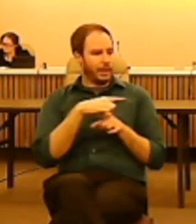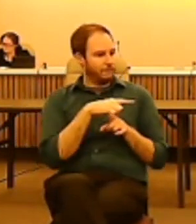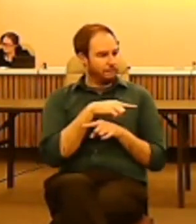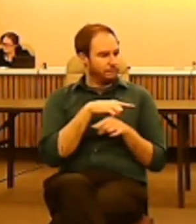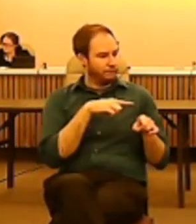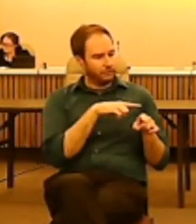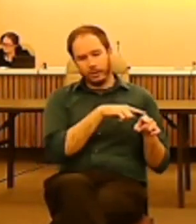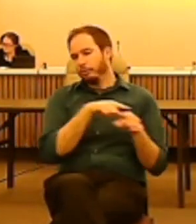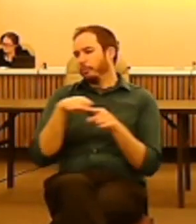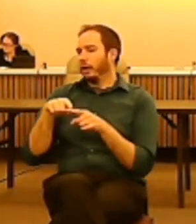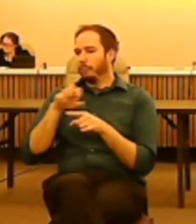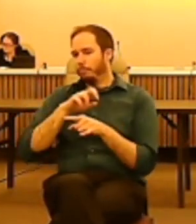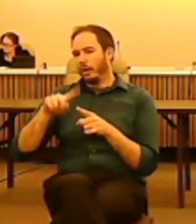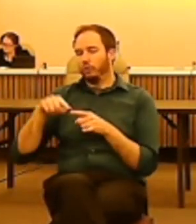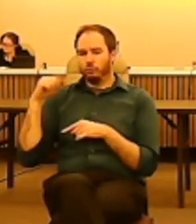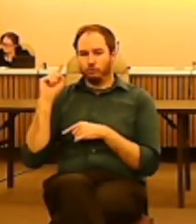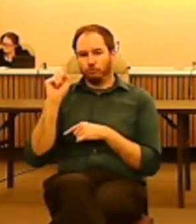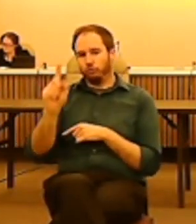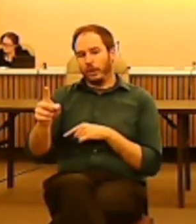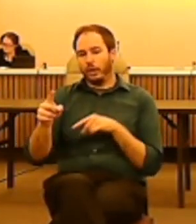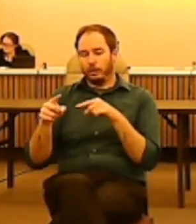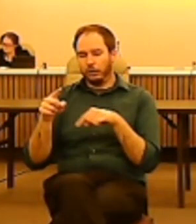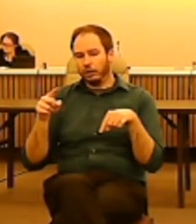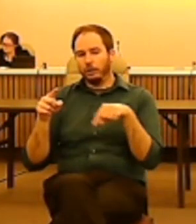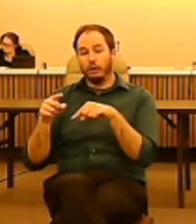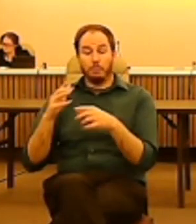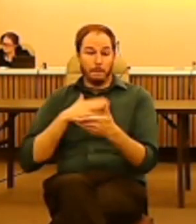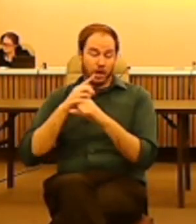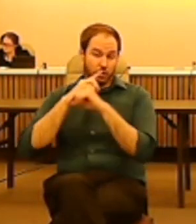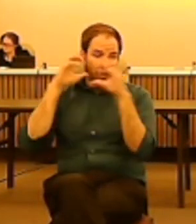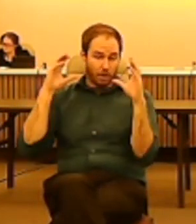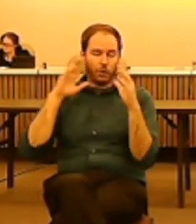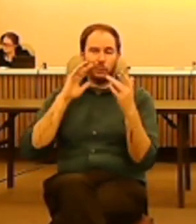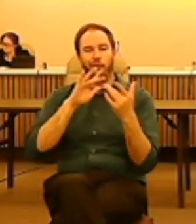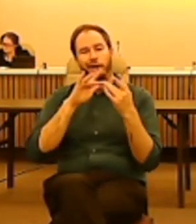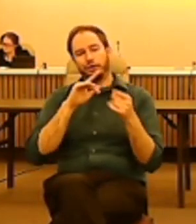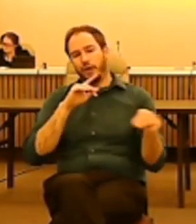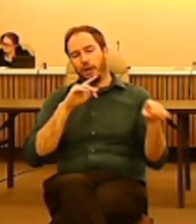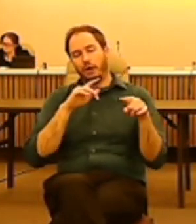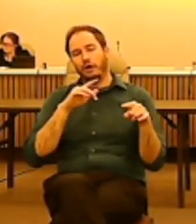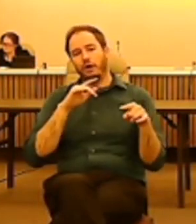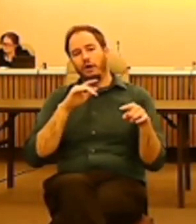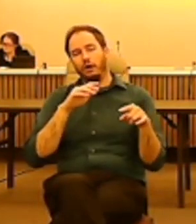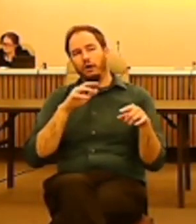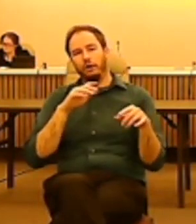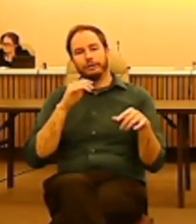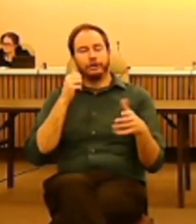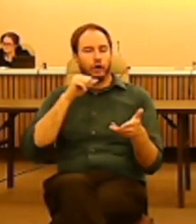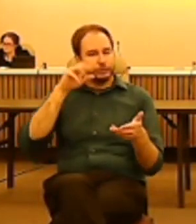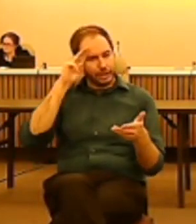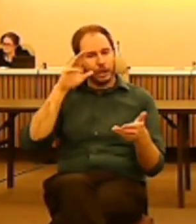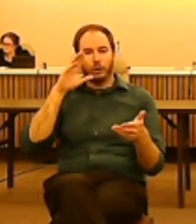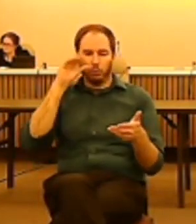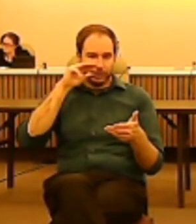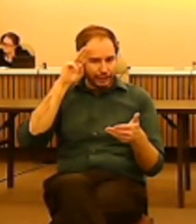to meet the Lehigh Valley Trail. And that's where we would, and my thought is we would reach out to area, like Girl Scout troops, Boy